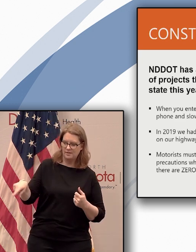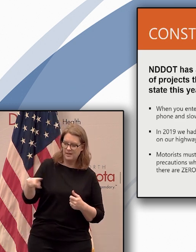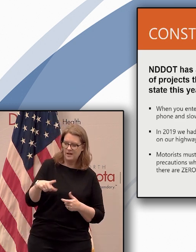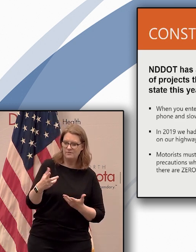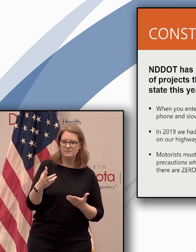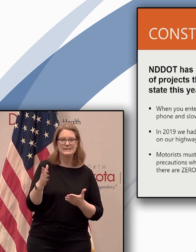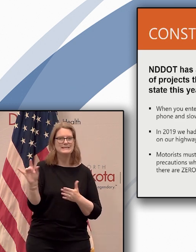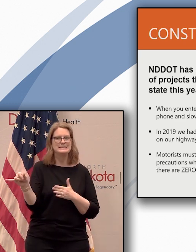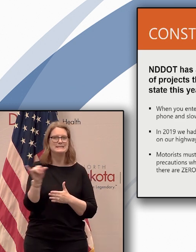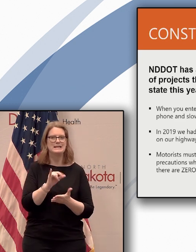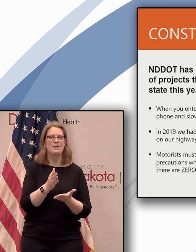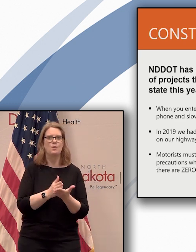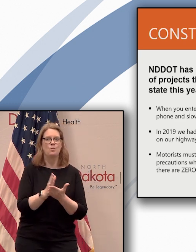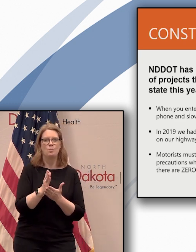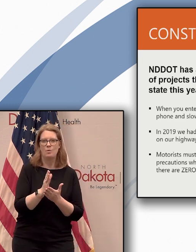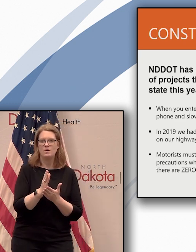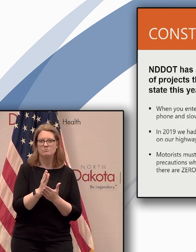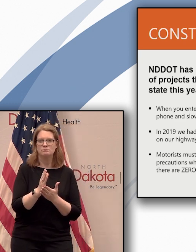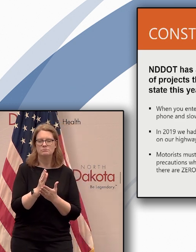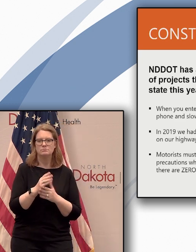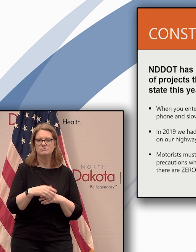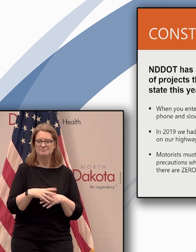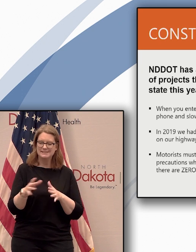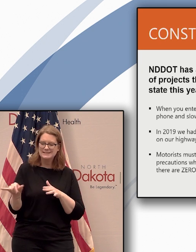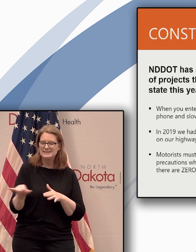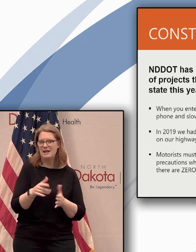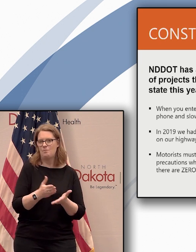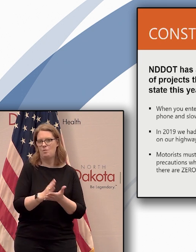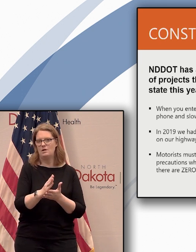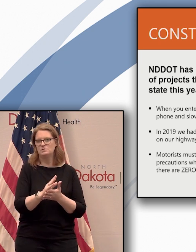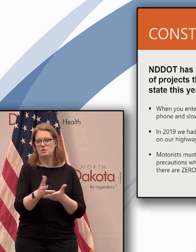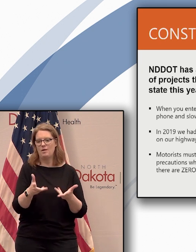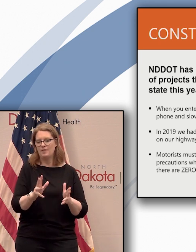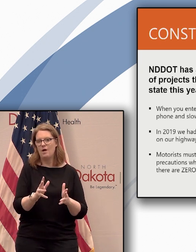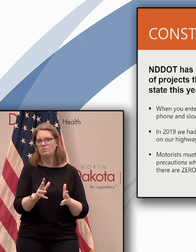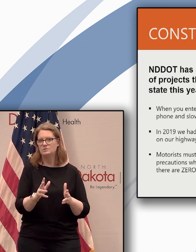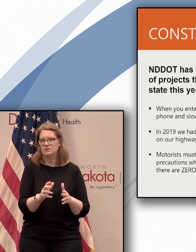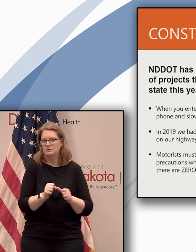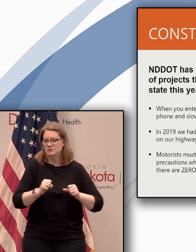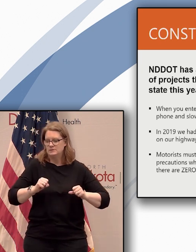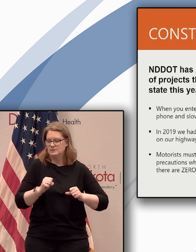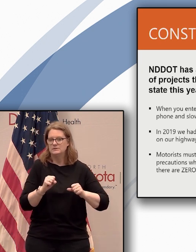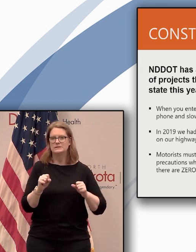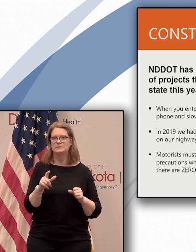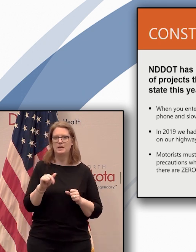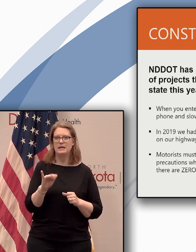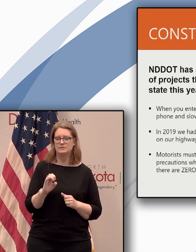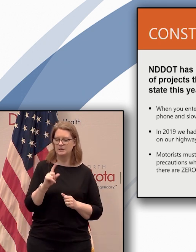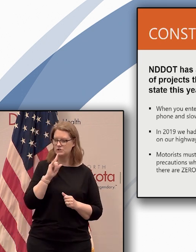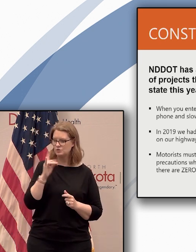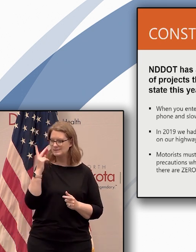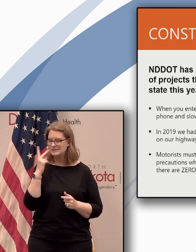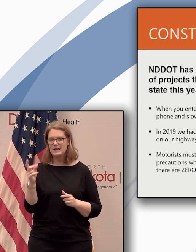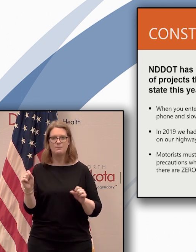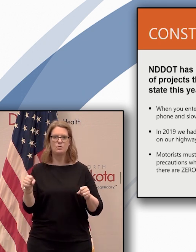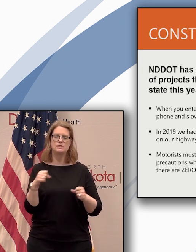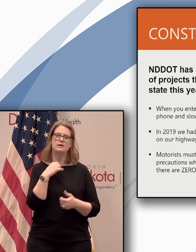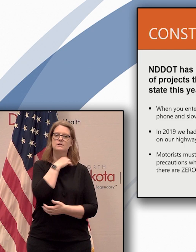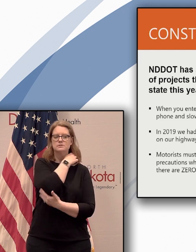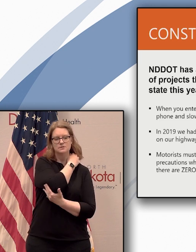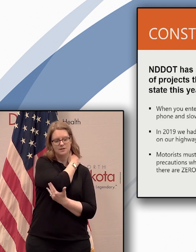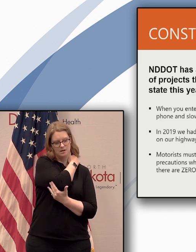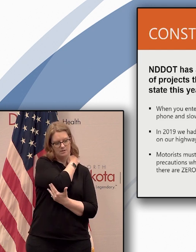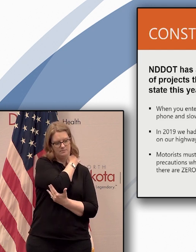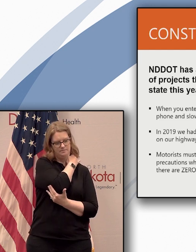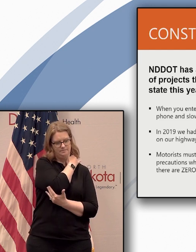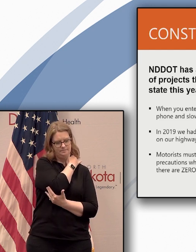same right-of-way rules that you do as a car, so give them room, and make sure that you, as they say, make sure you're seeing motorcycles.